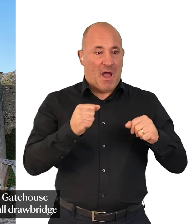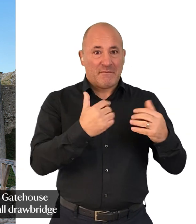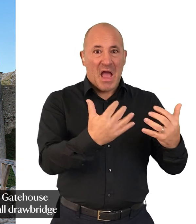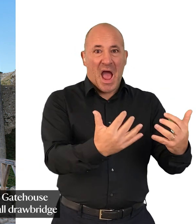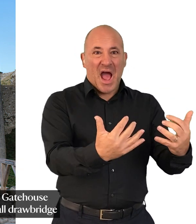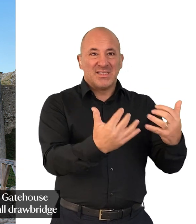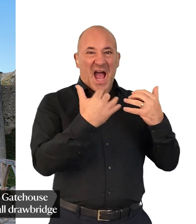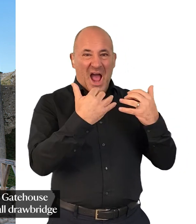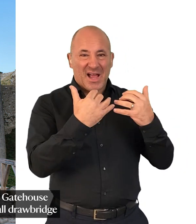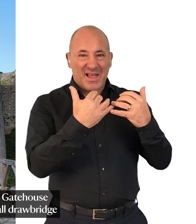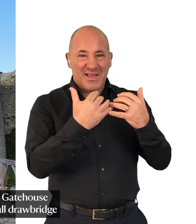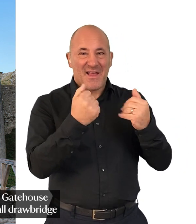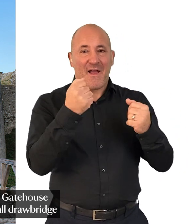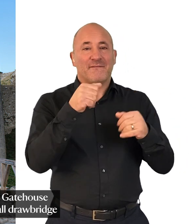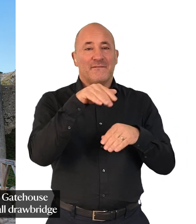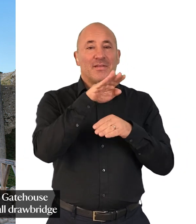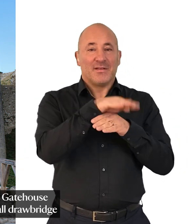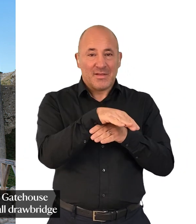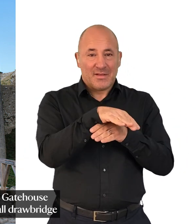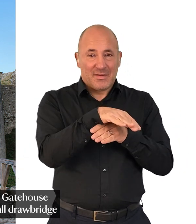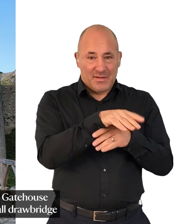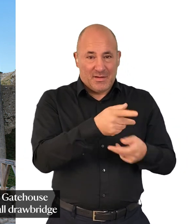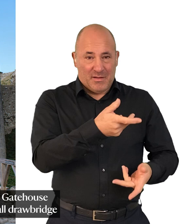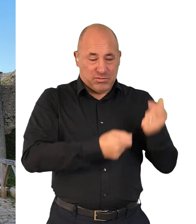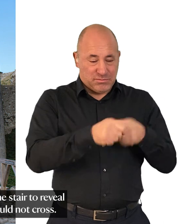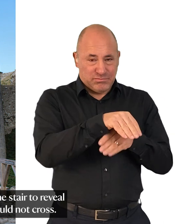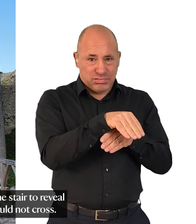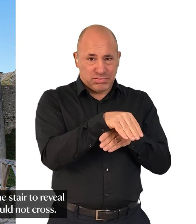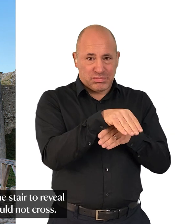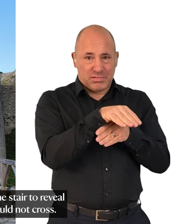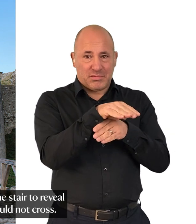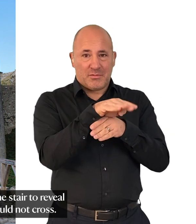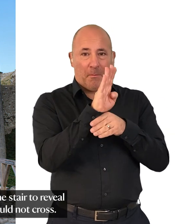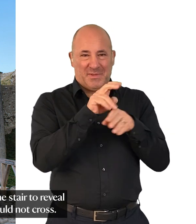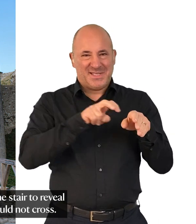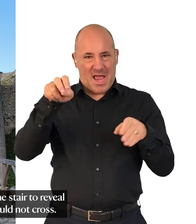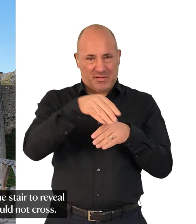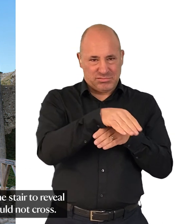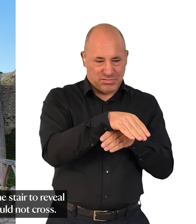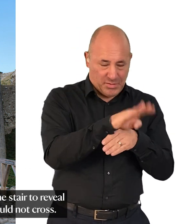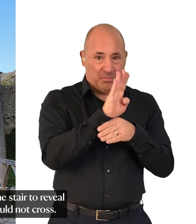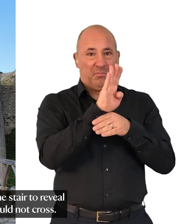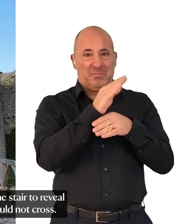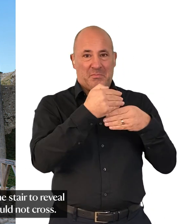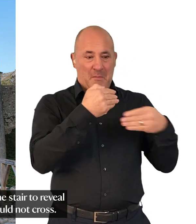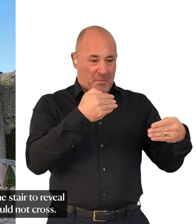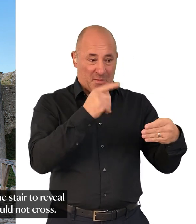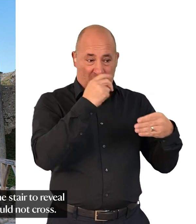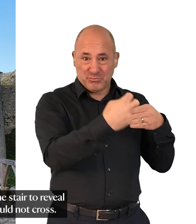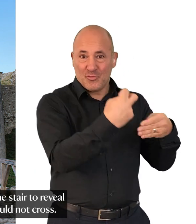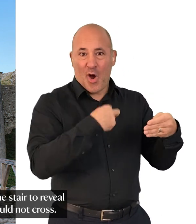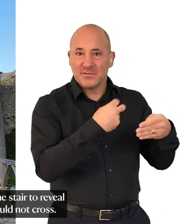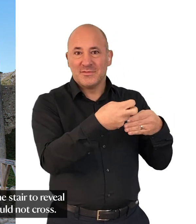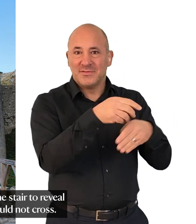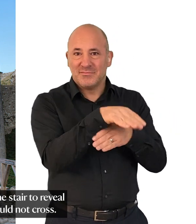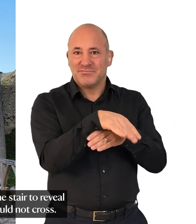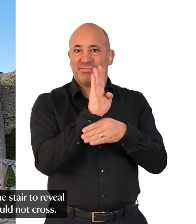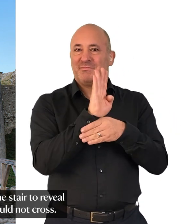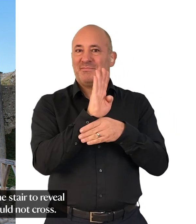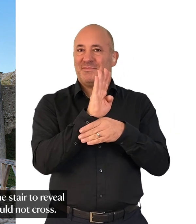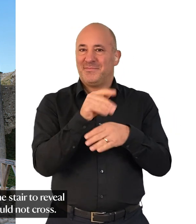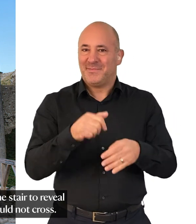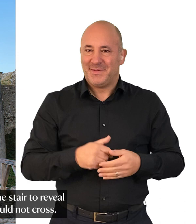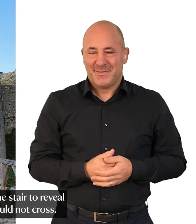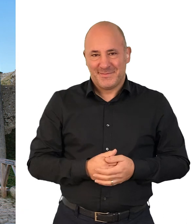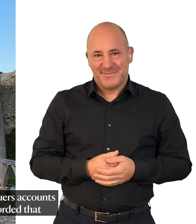If the South West Gatehouse was attacked, a small drawbridge could be hauled up the stair to reveal a gap the enemy could not